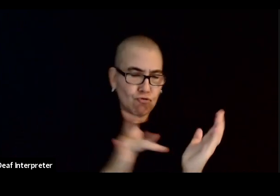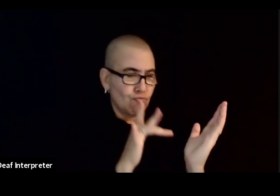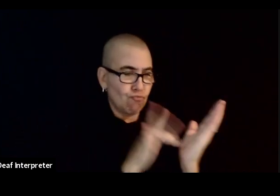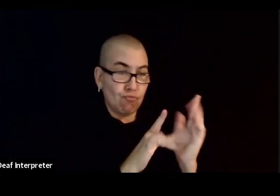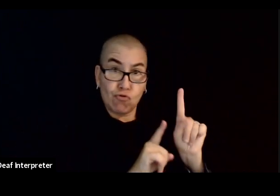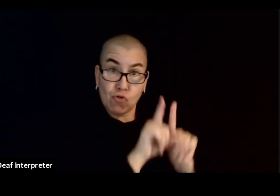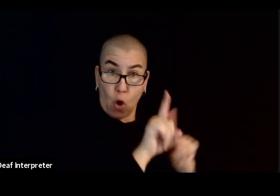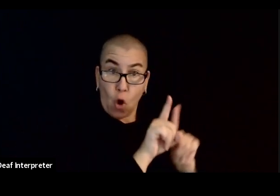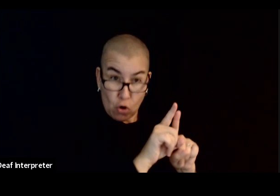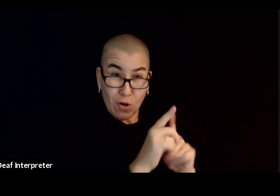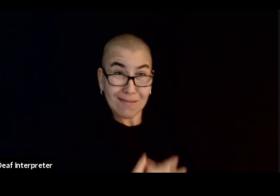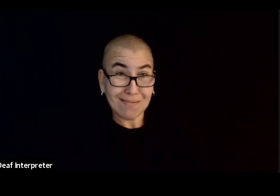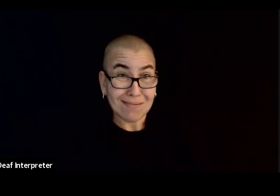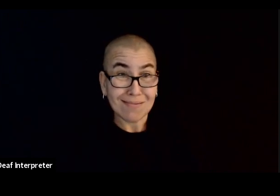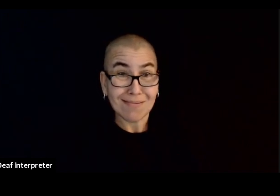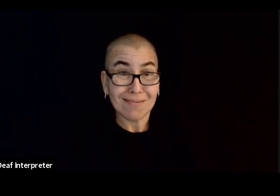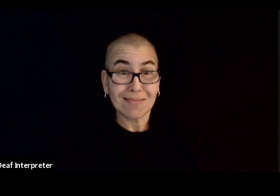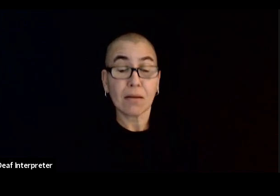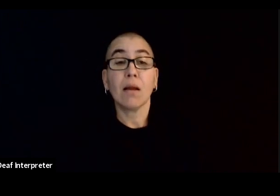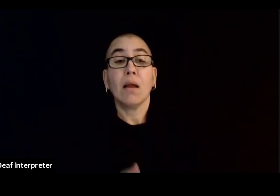pound key.